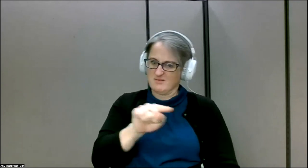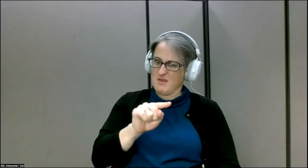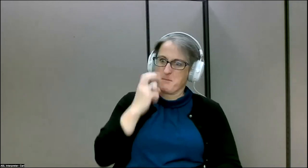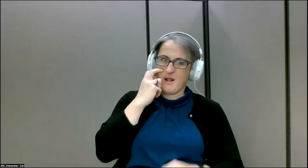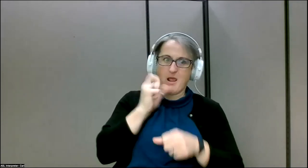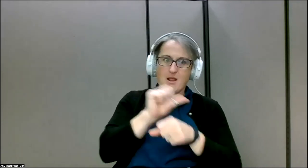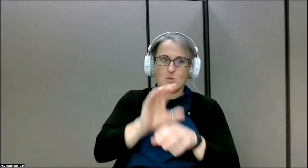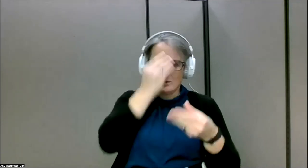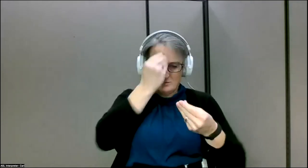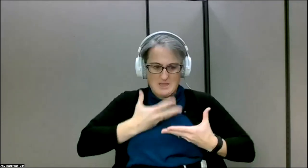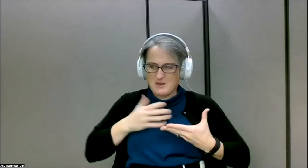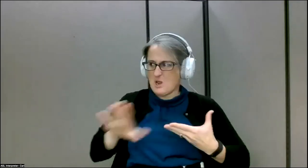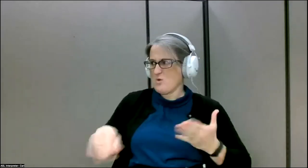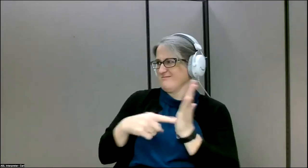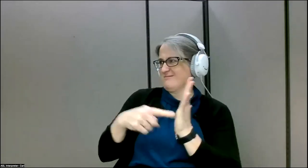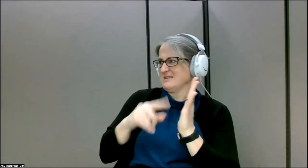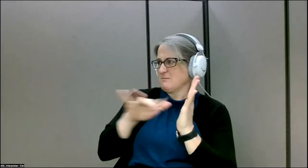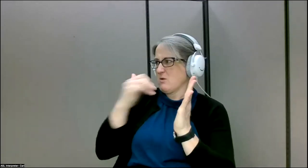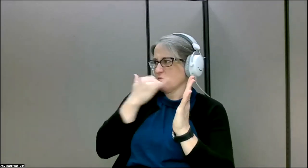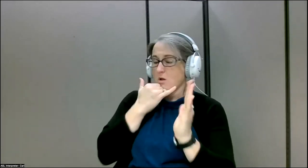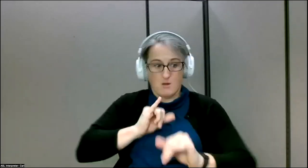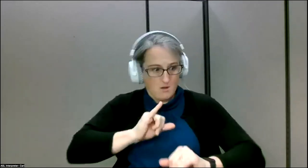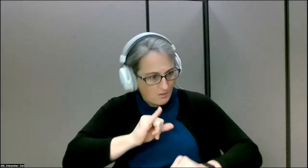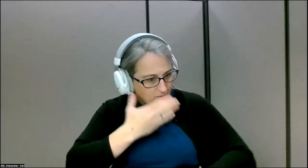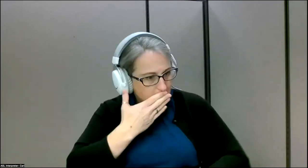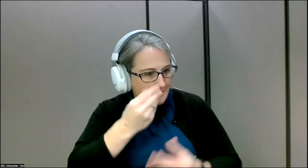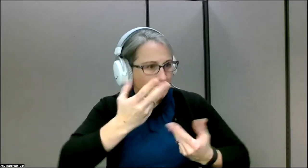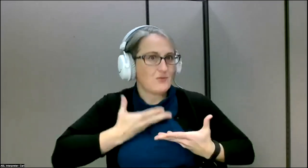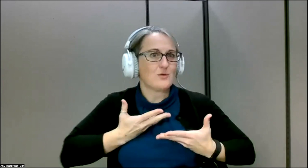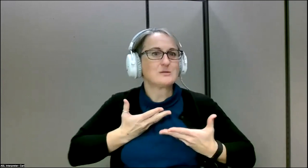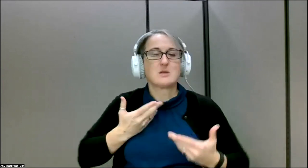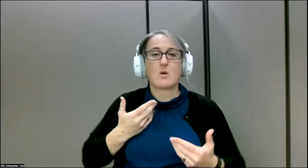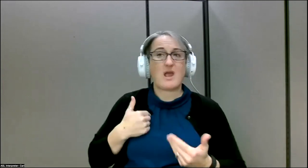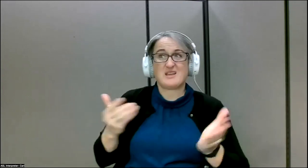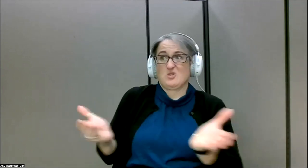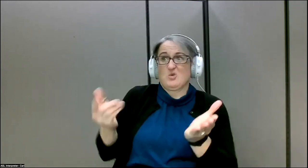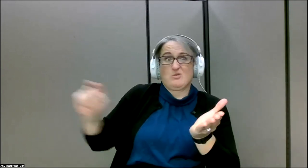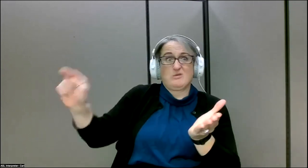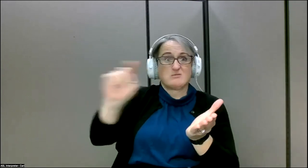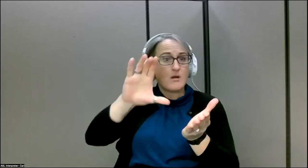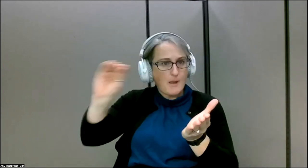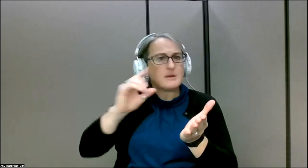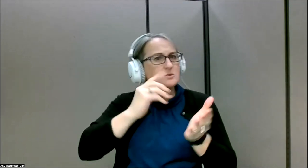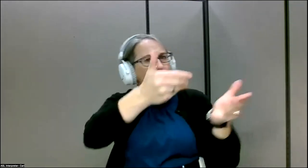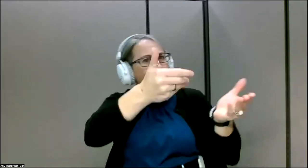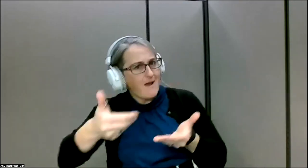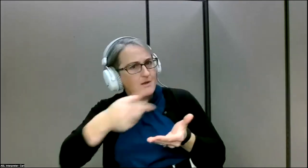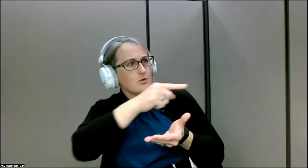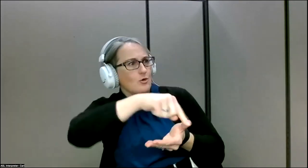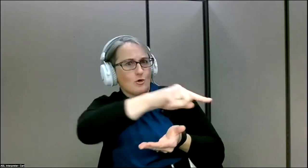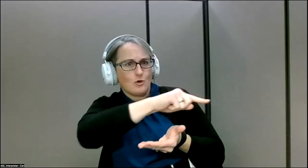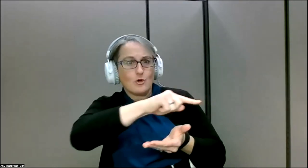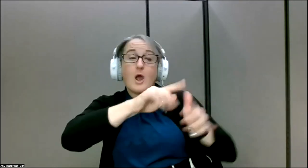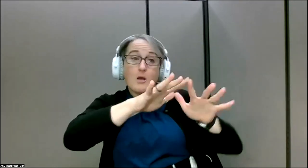so all we can do is really encourage people to hire a diverse group of people, including people